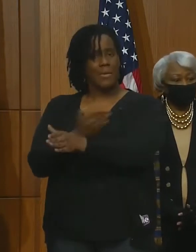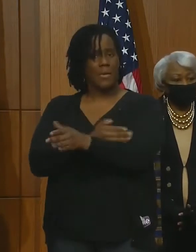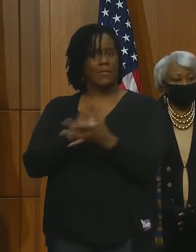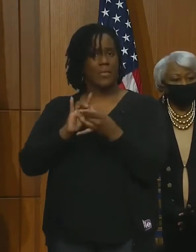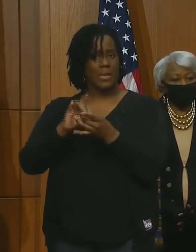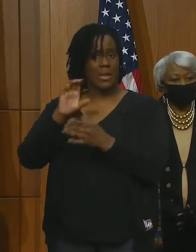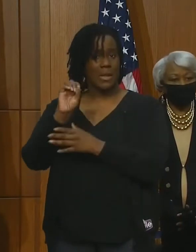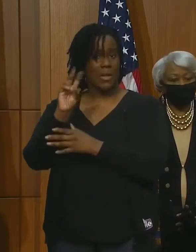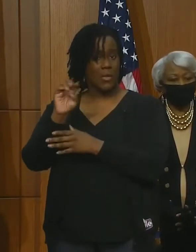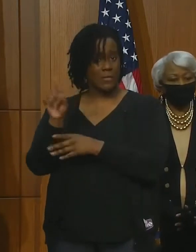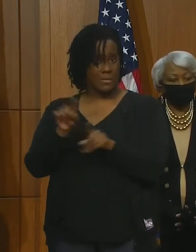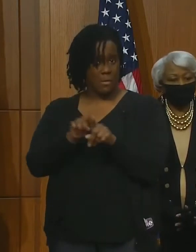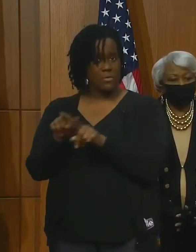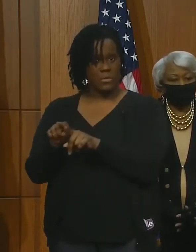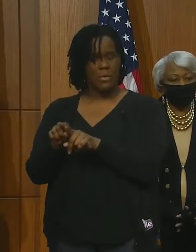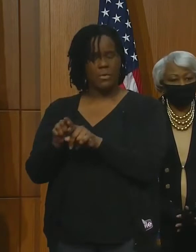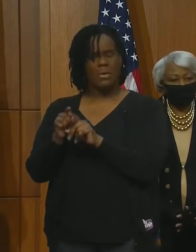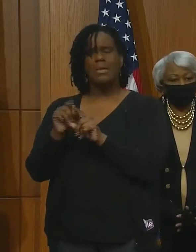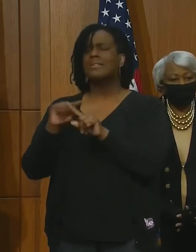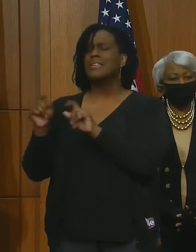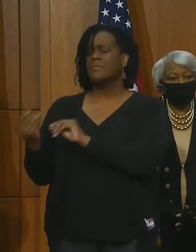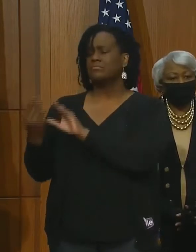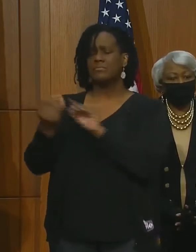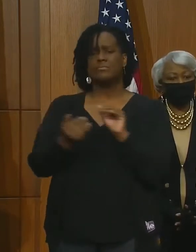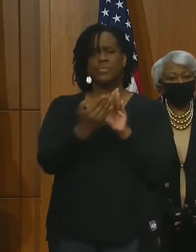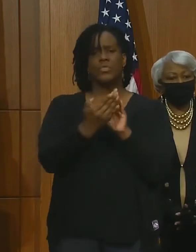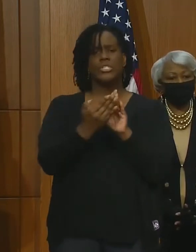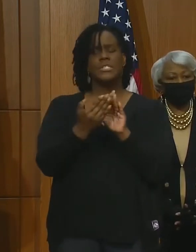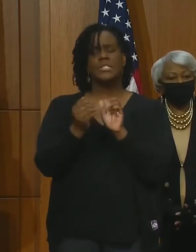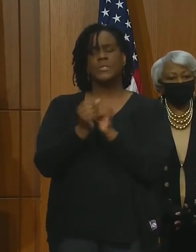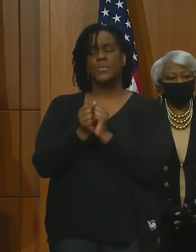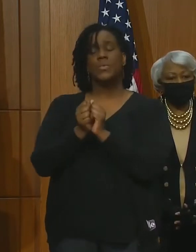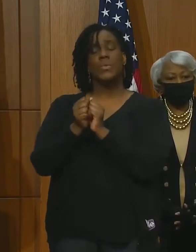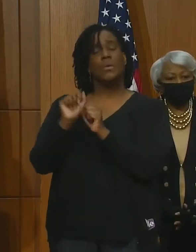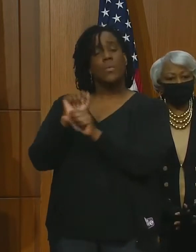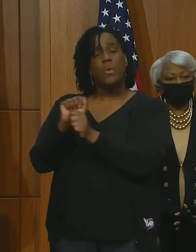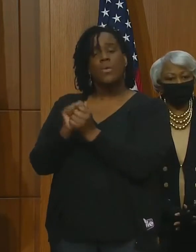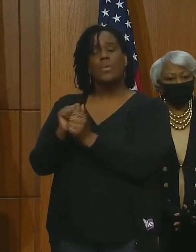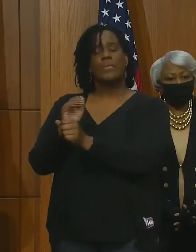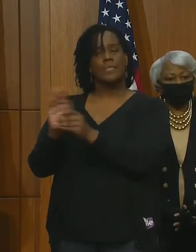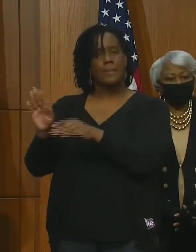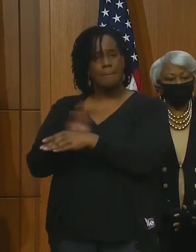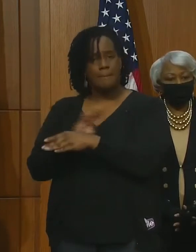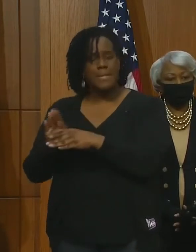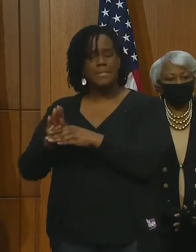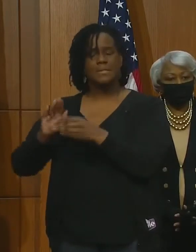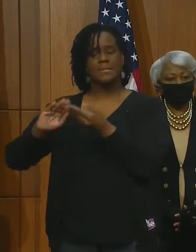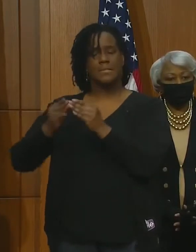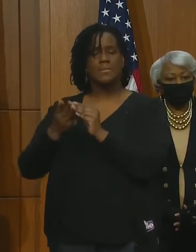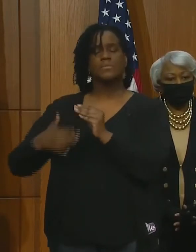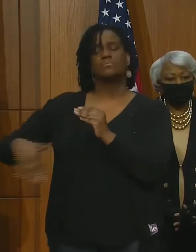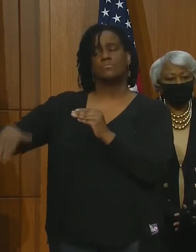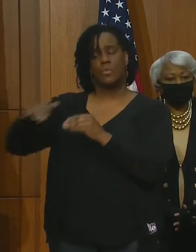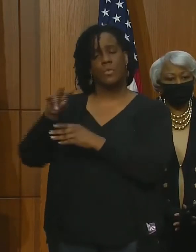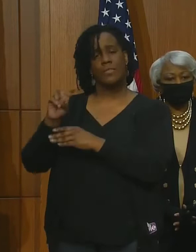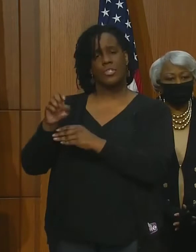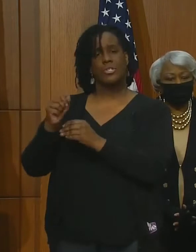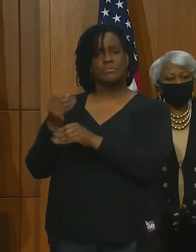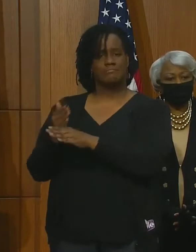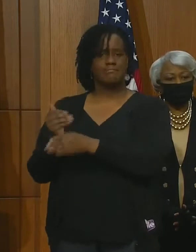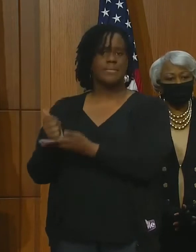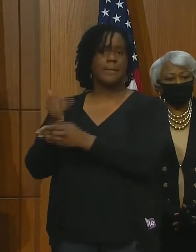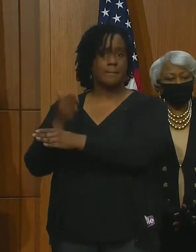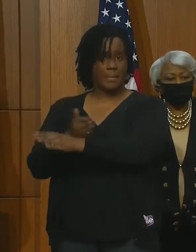will be a multifaceted approach as we work to help businesses and communities across Virginia.